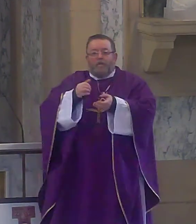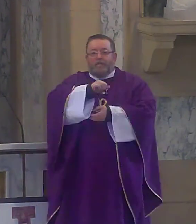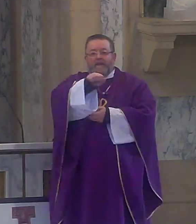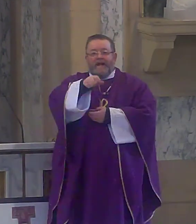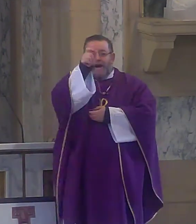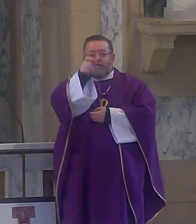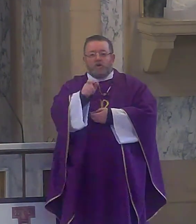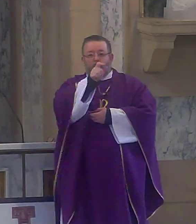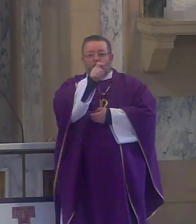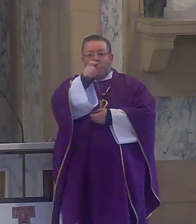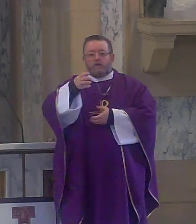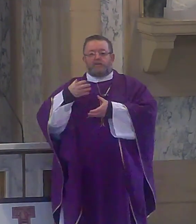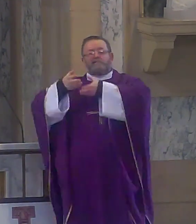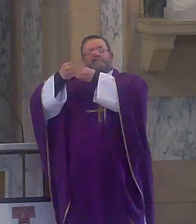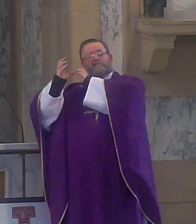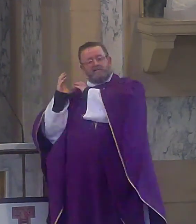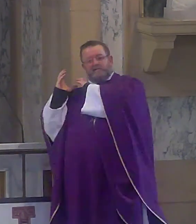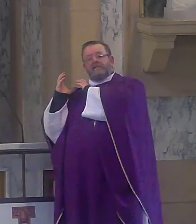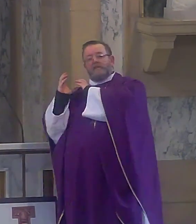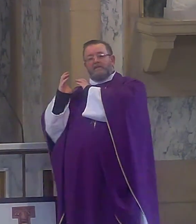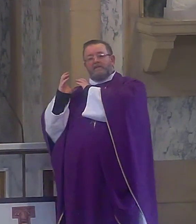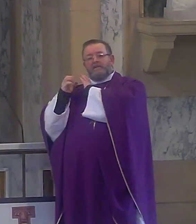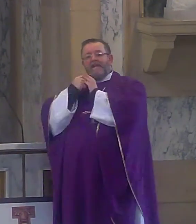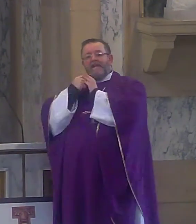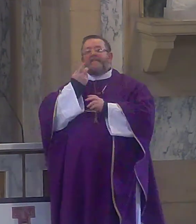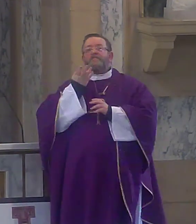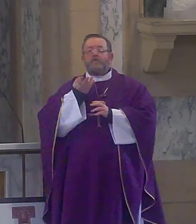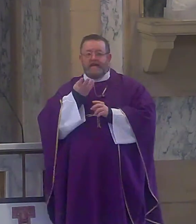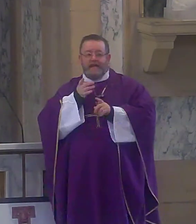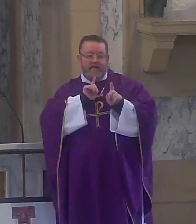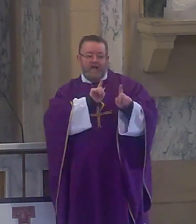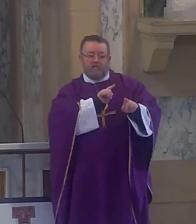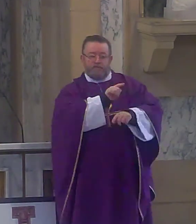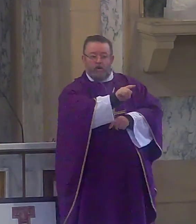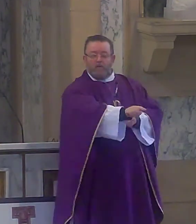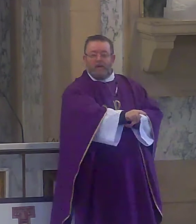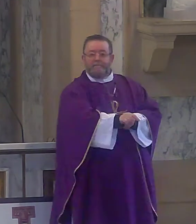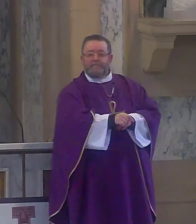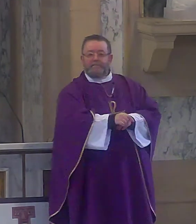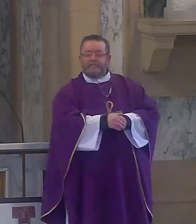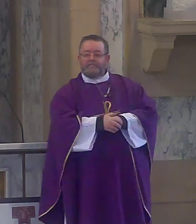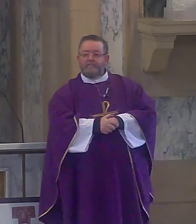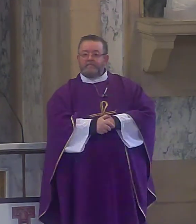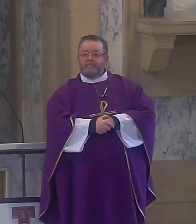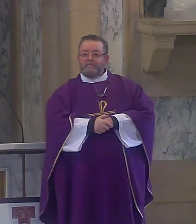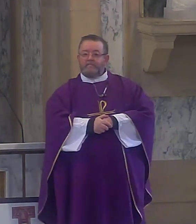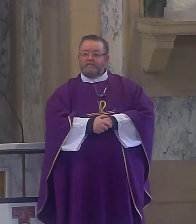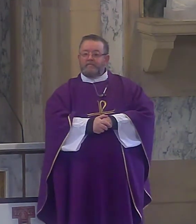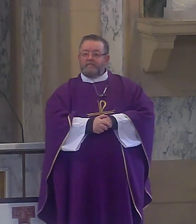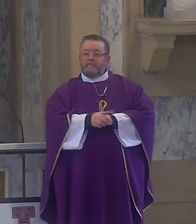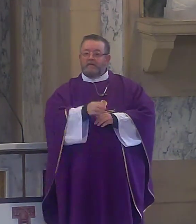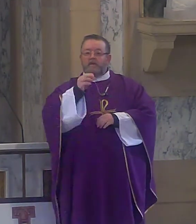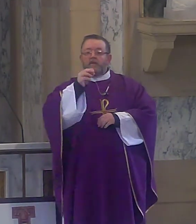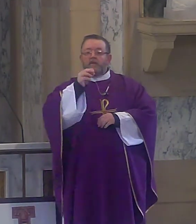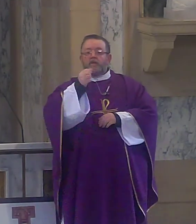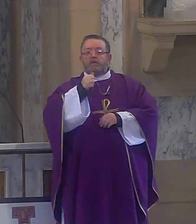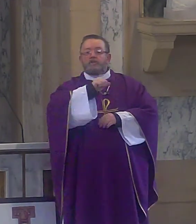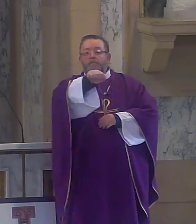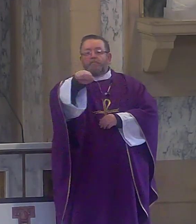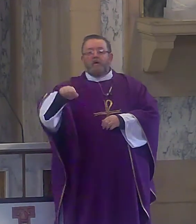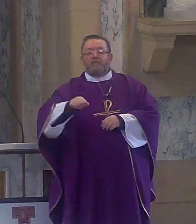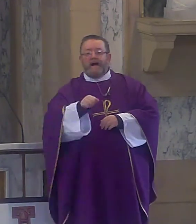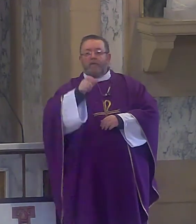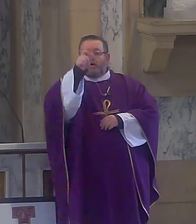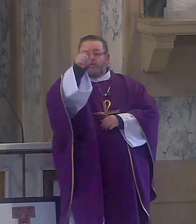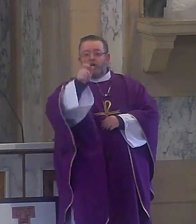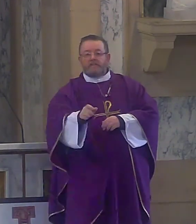up our cross every day and follow him some